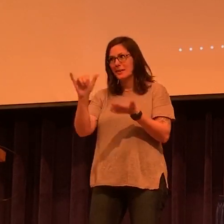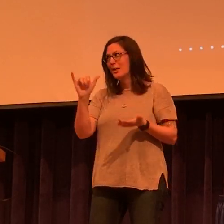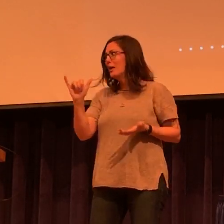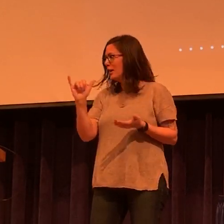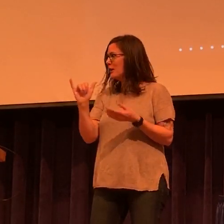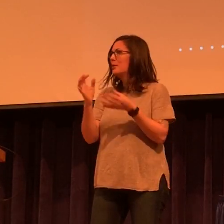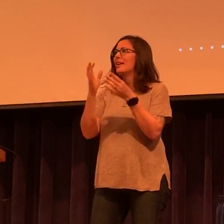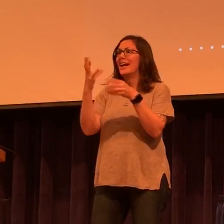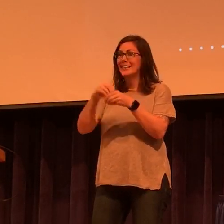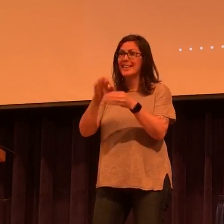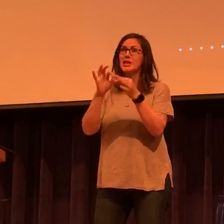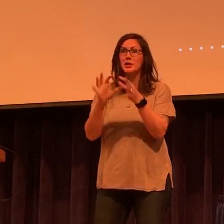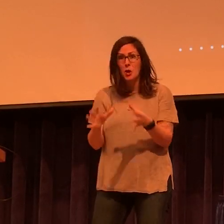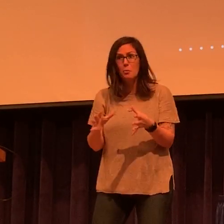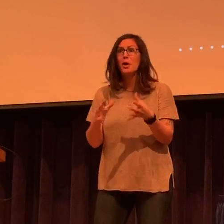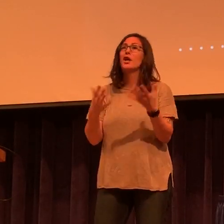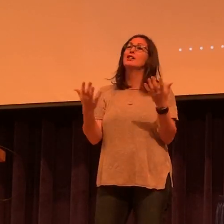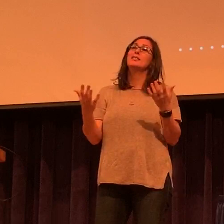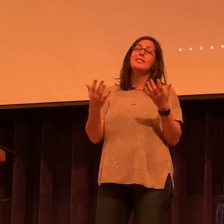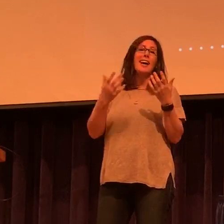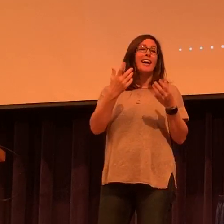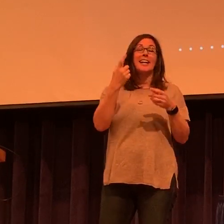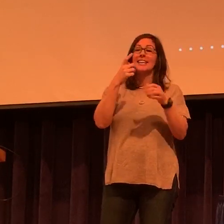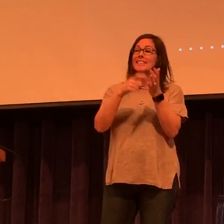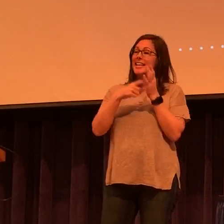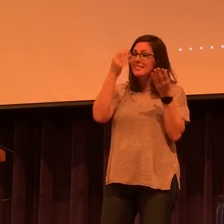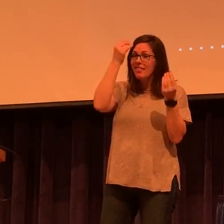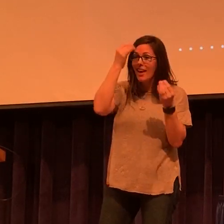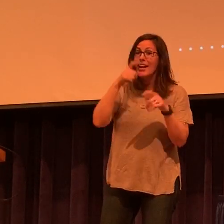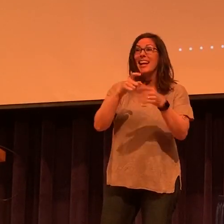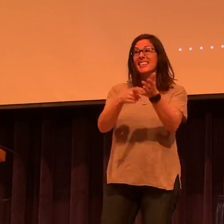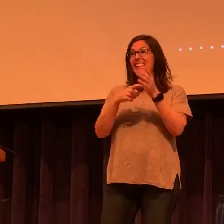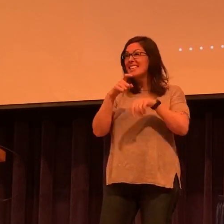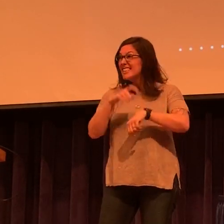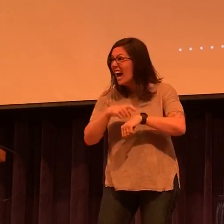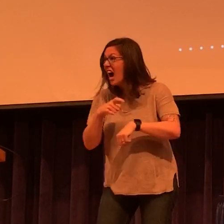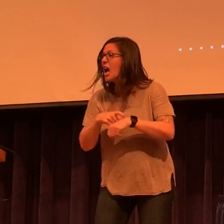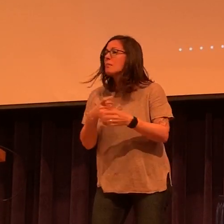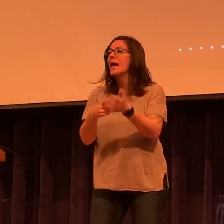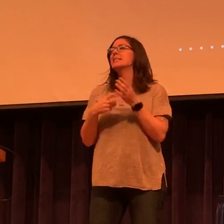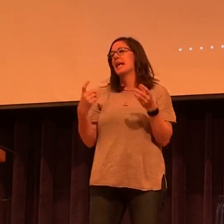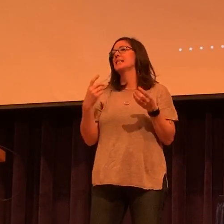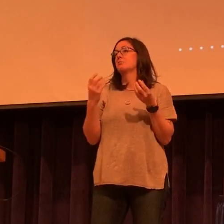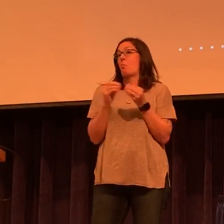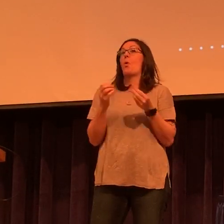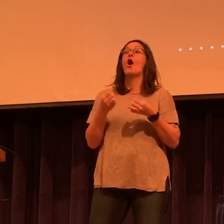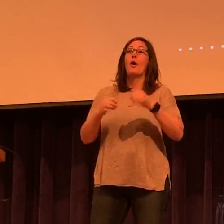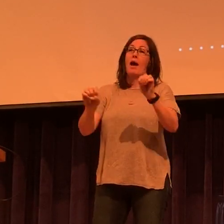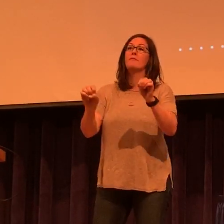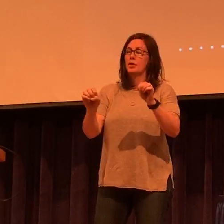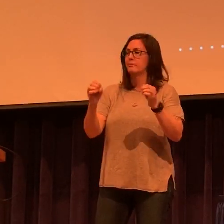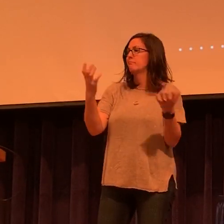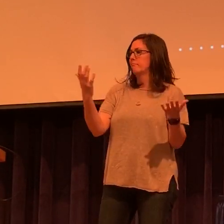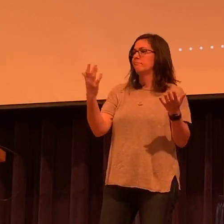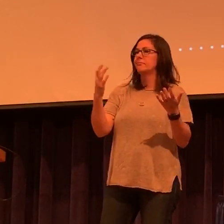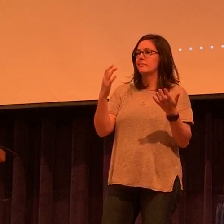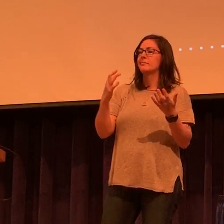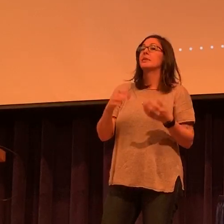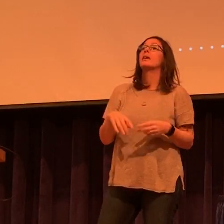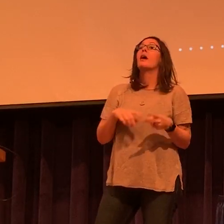say thank you to Nick here for addressing the topic of getting interpreters. It really does require a great deal of forethought, and it